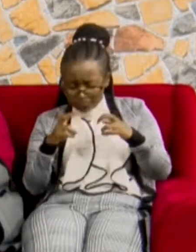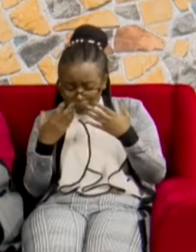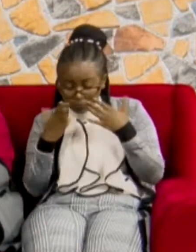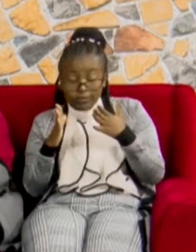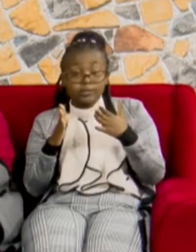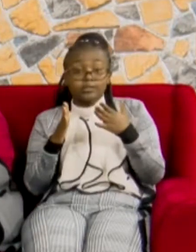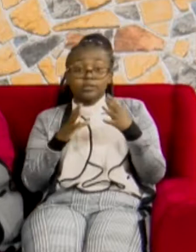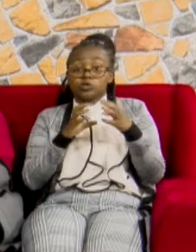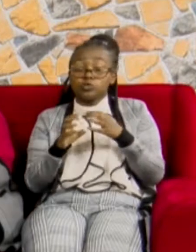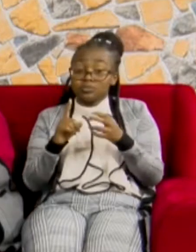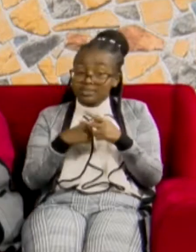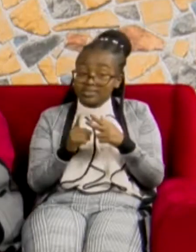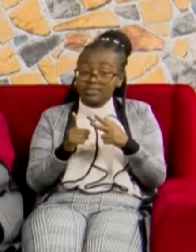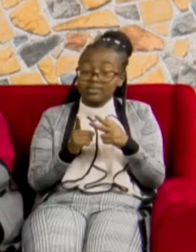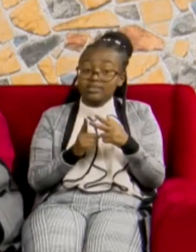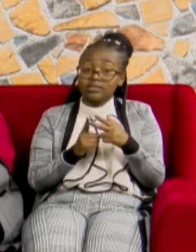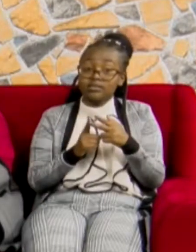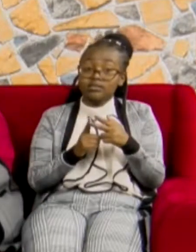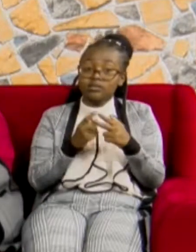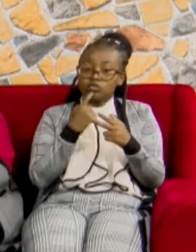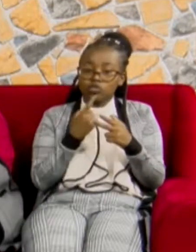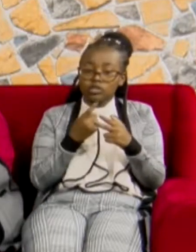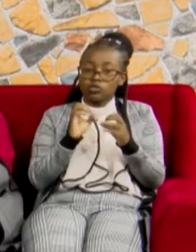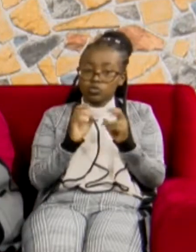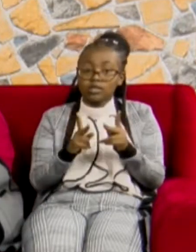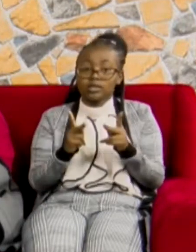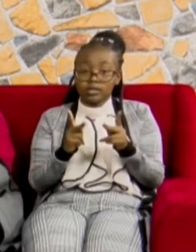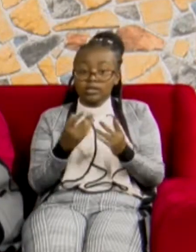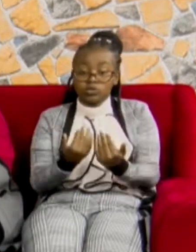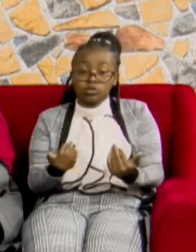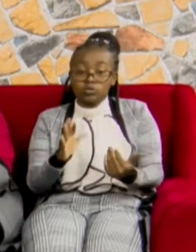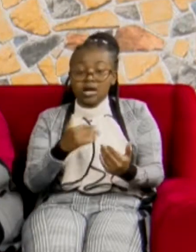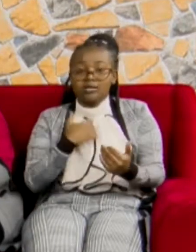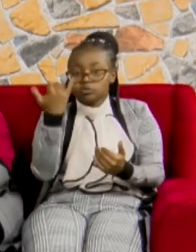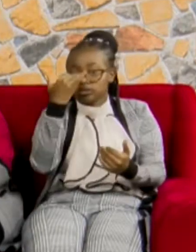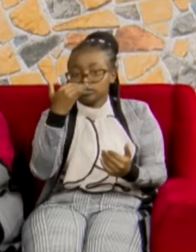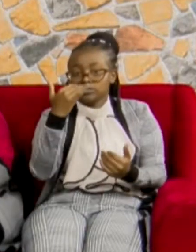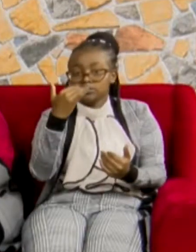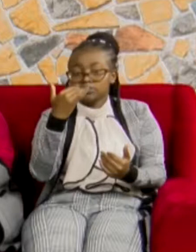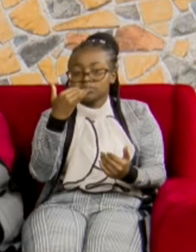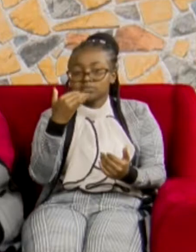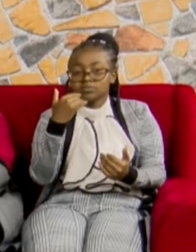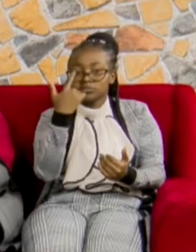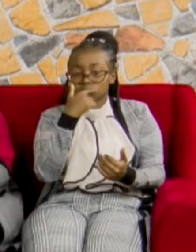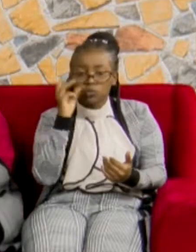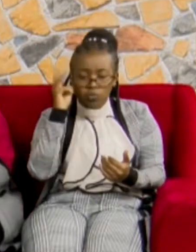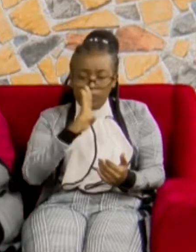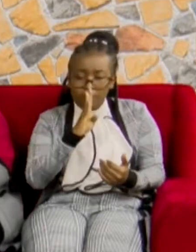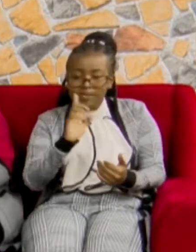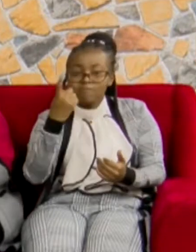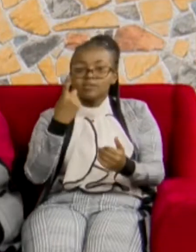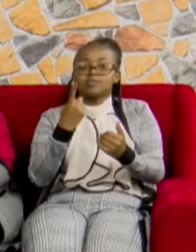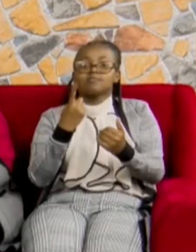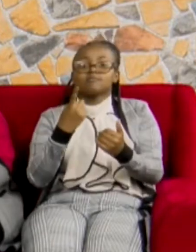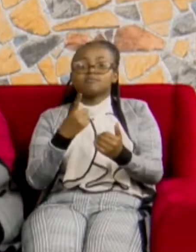right? So do I start first after assessment and I'm told, okay, your child is autistic. So who will be the first person and